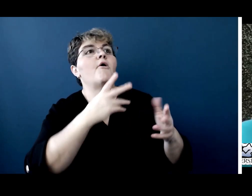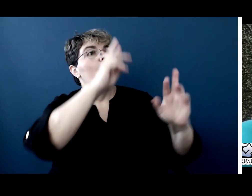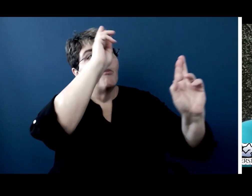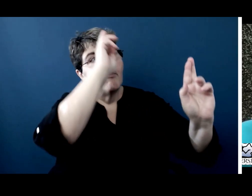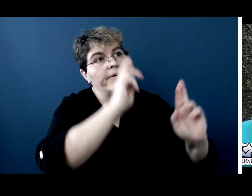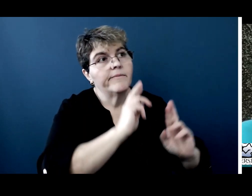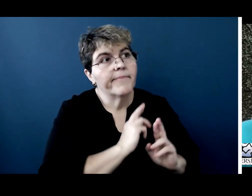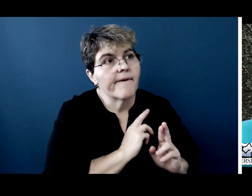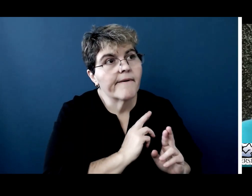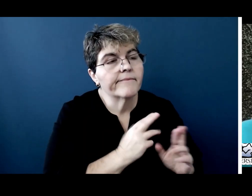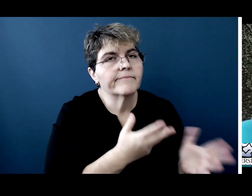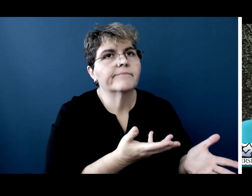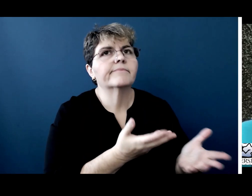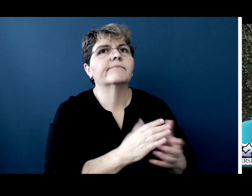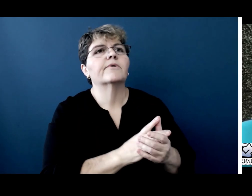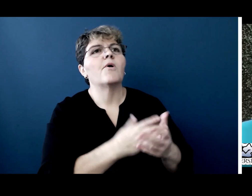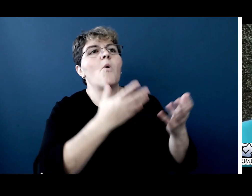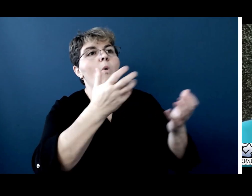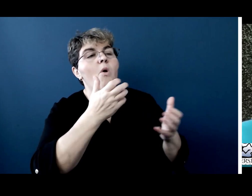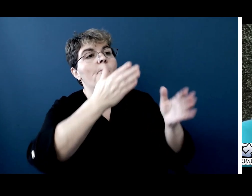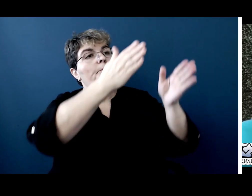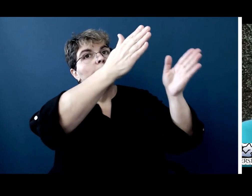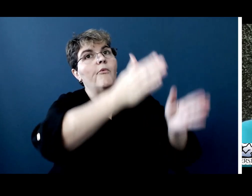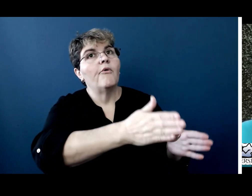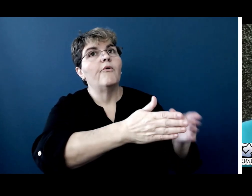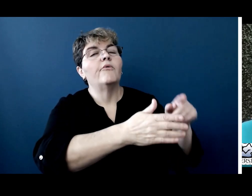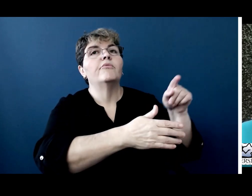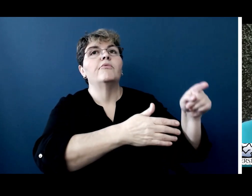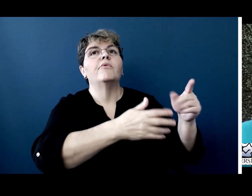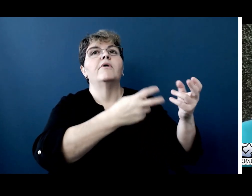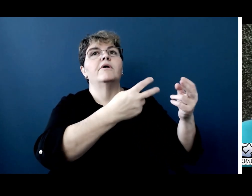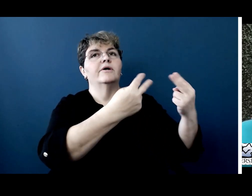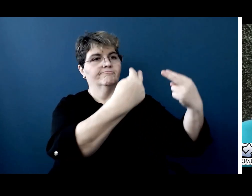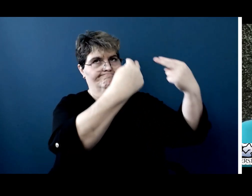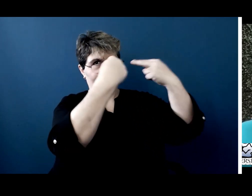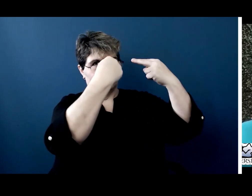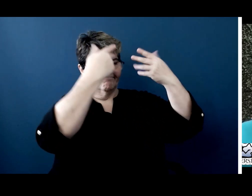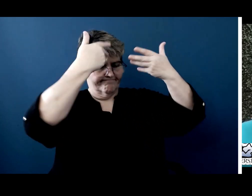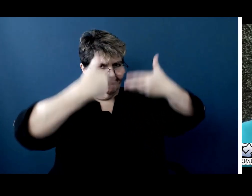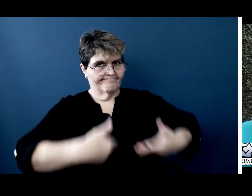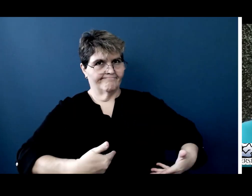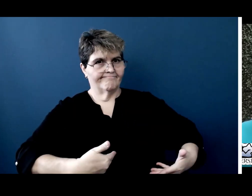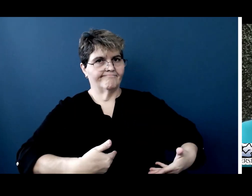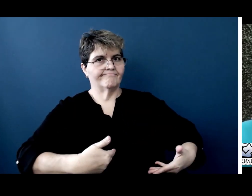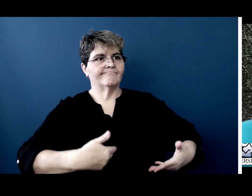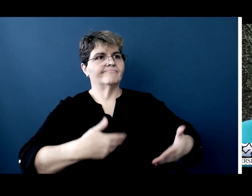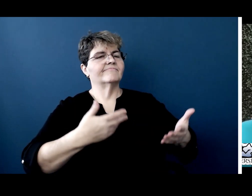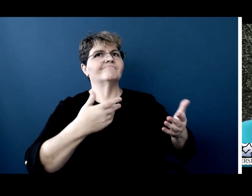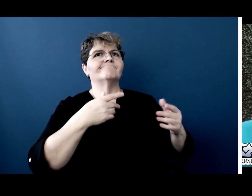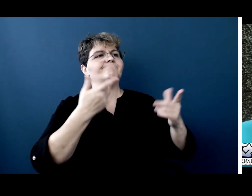to me with kindness and respect. Yeah. I want them to be able to